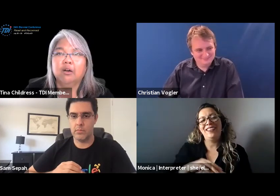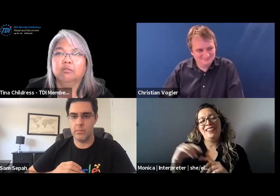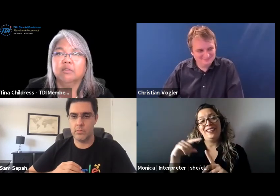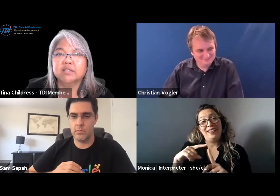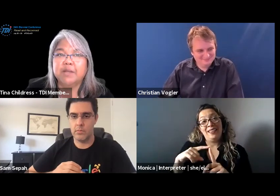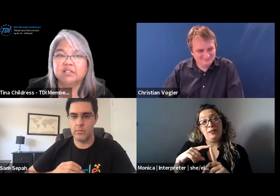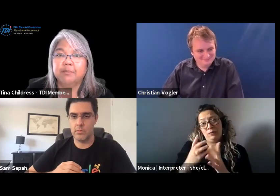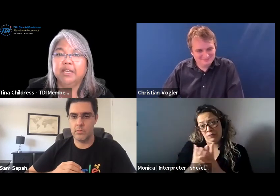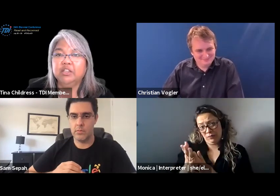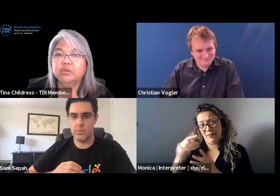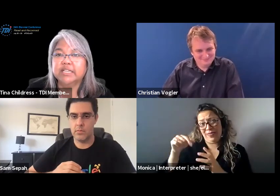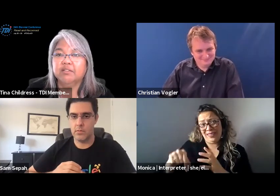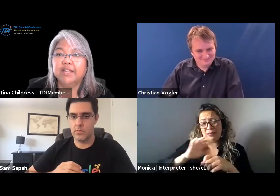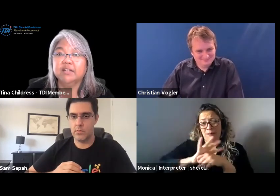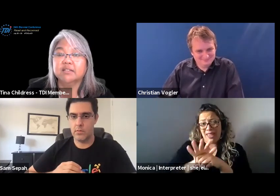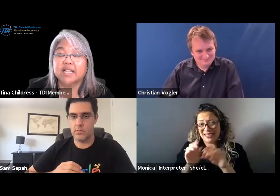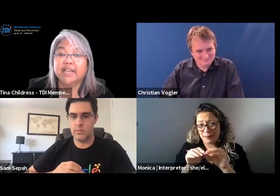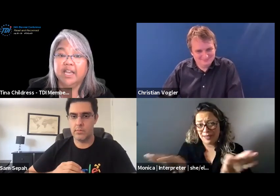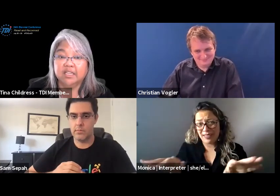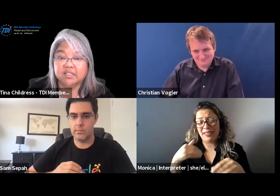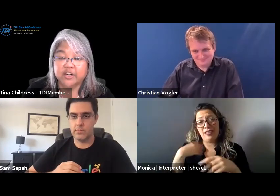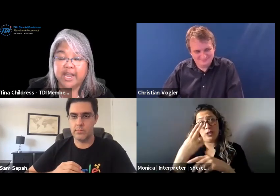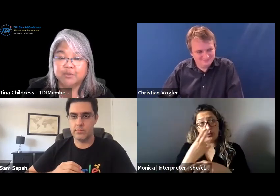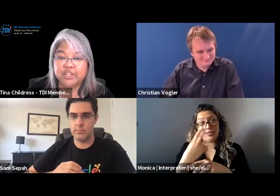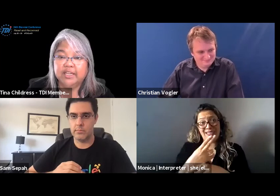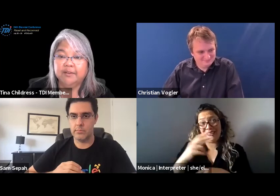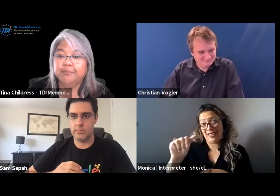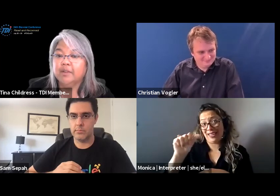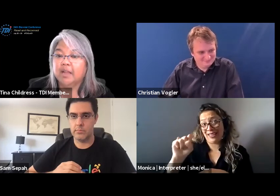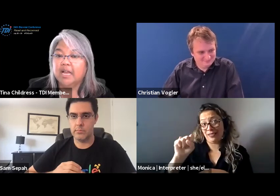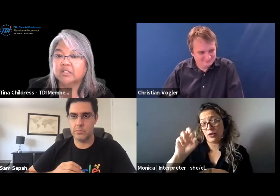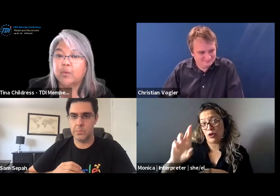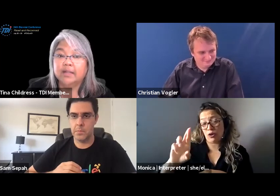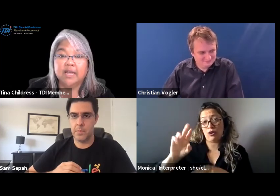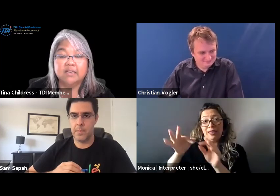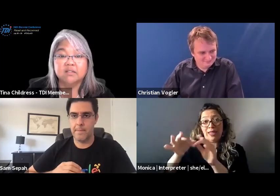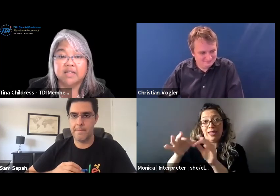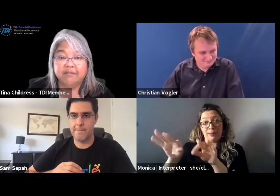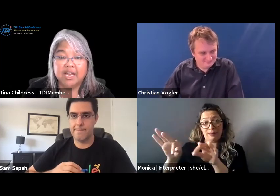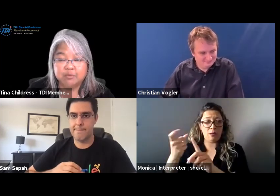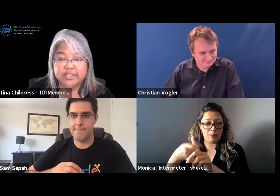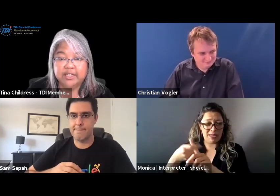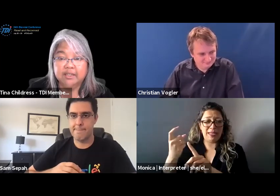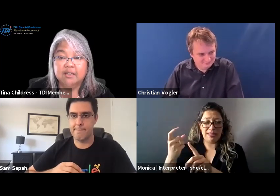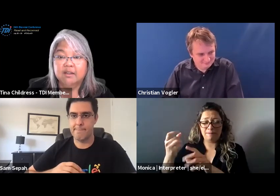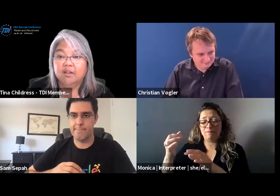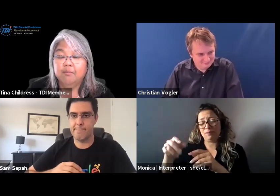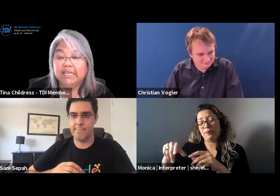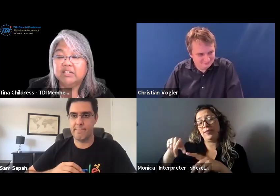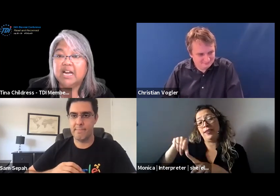throughout this pandemic, using things like ASR captioning as well as live captioning, many